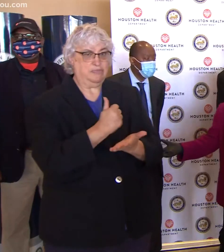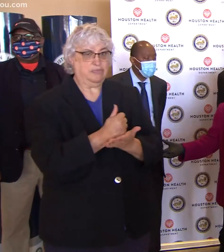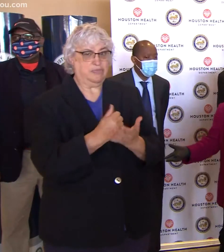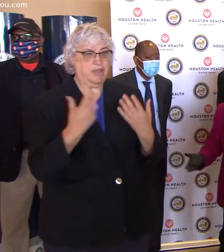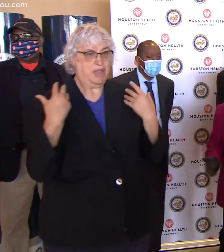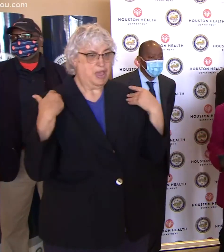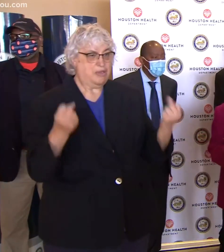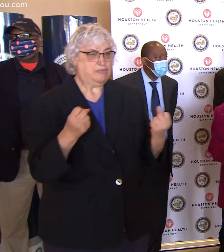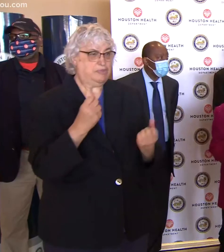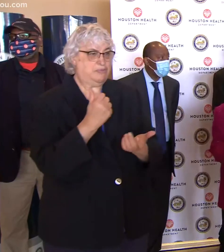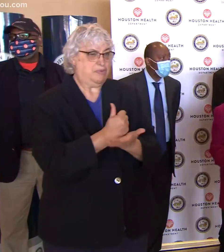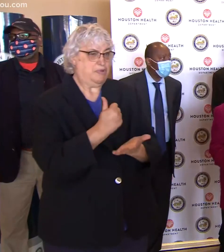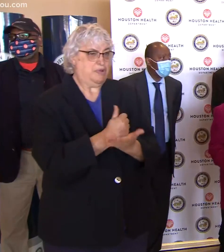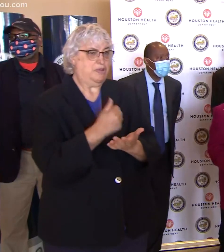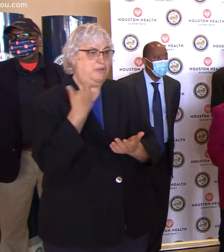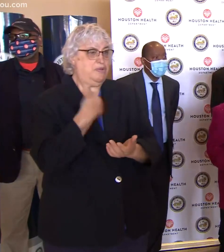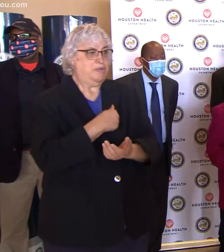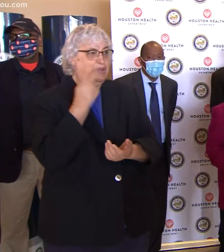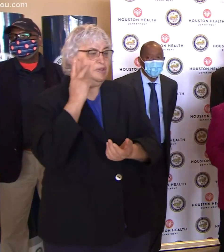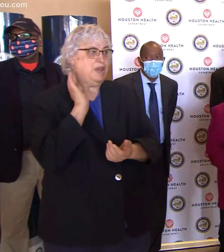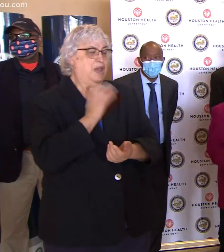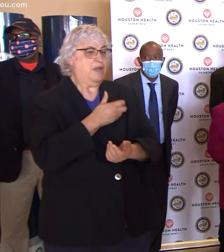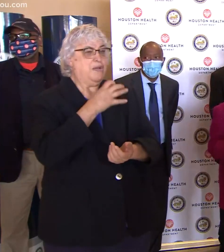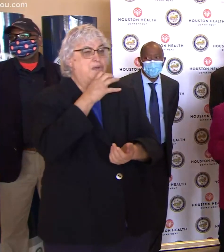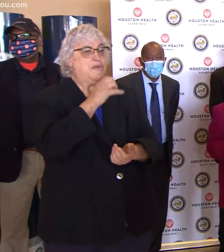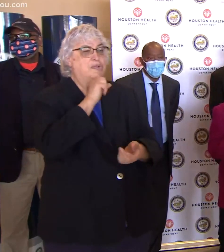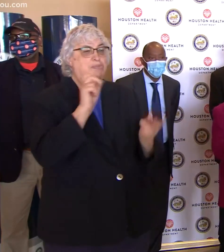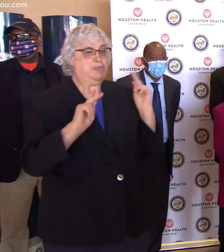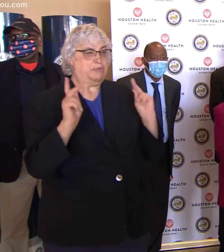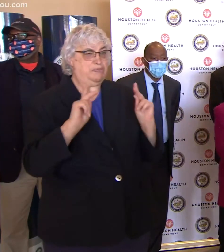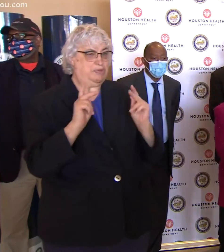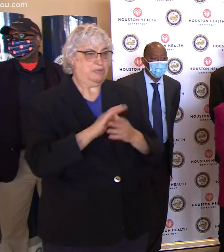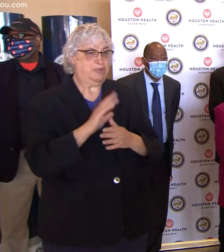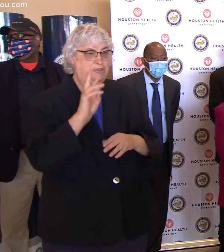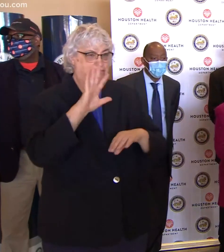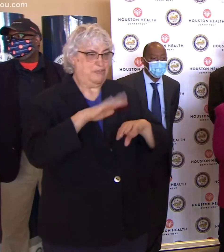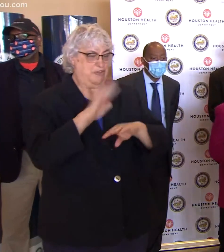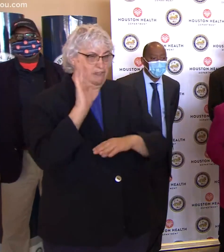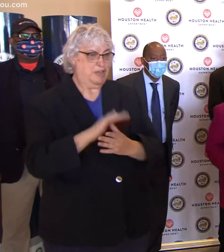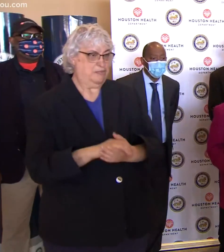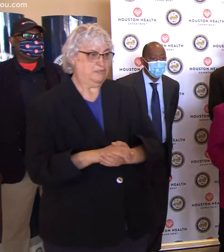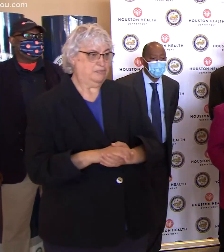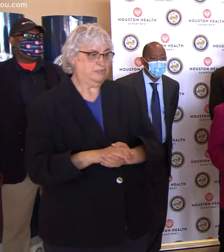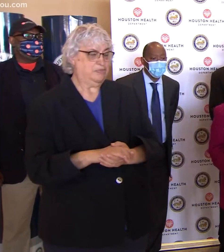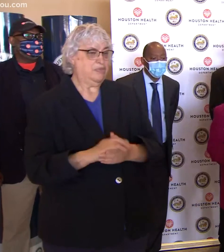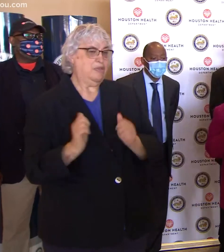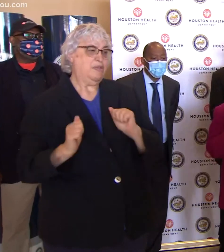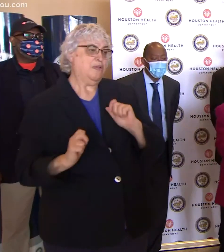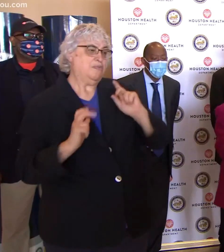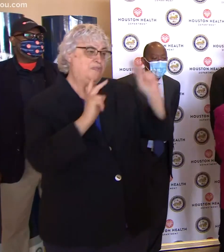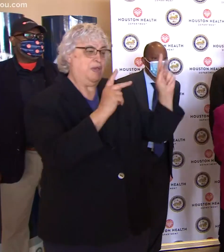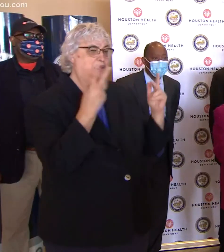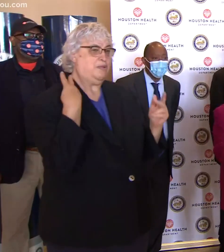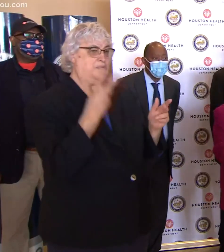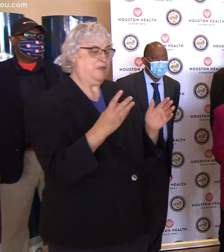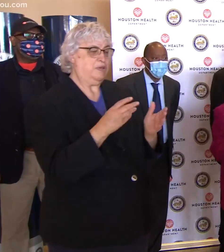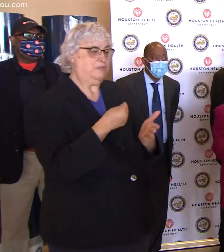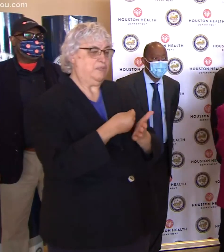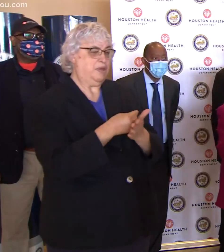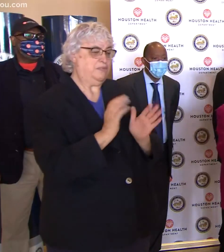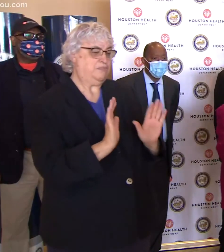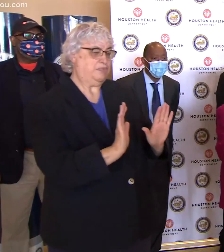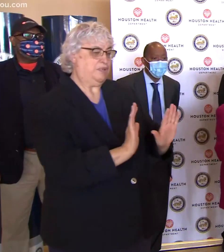support, because we are seeing our seniors. So the idea is for us to go back to Washington to push that money out.